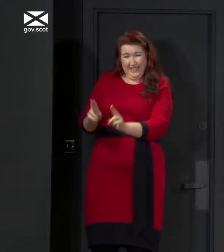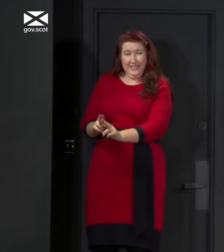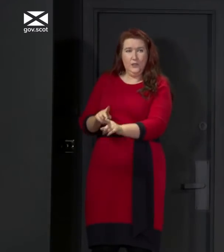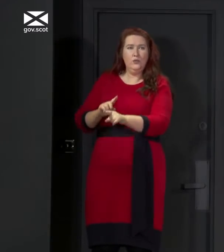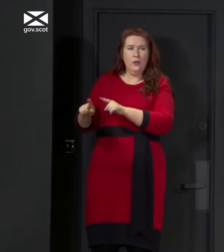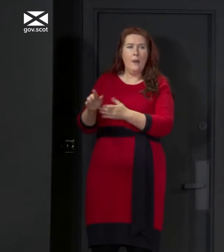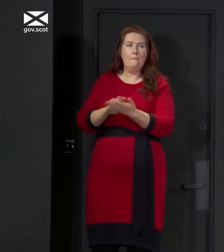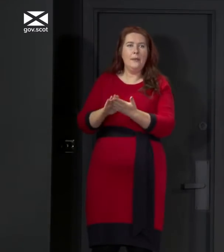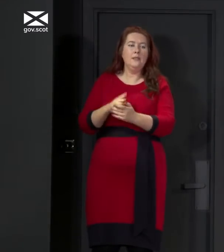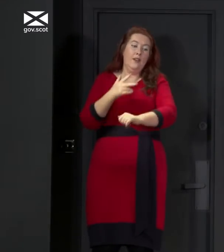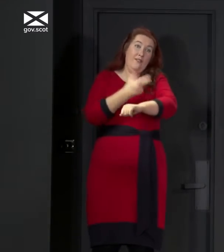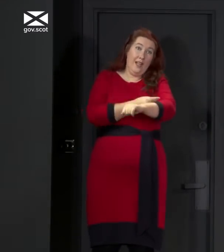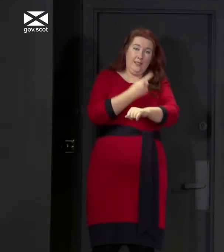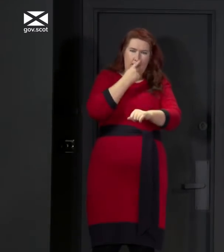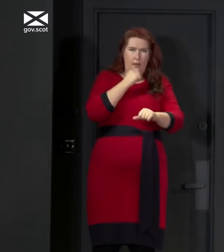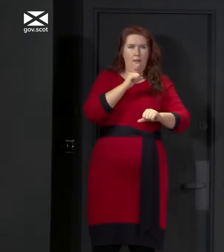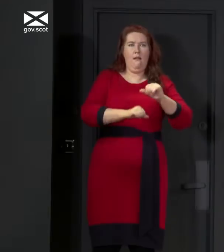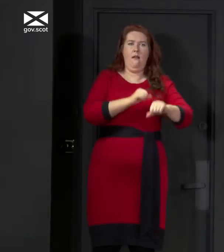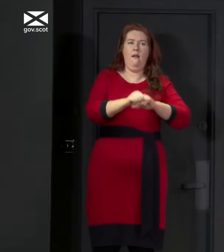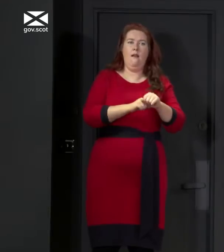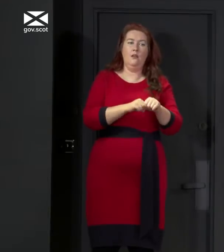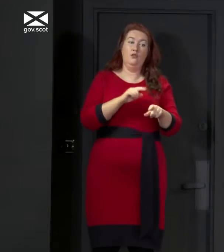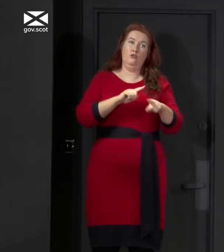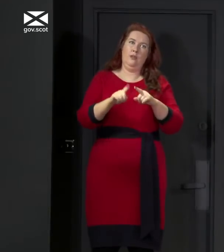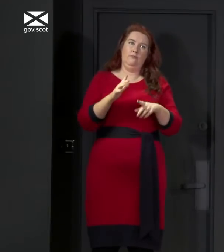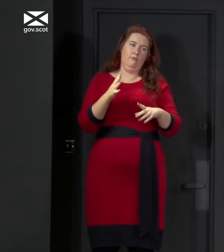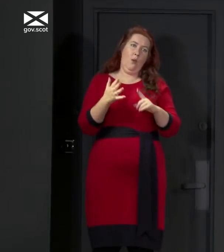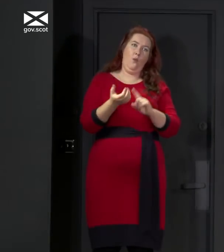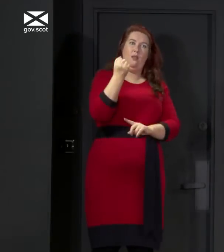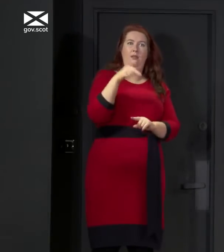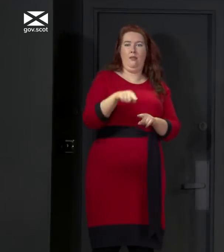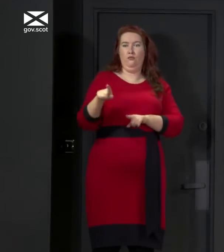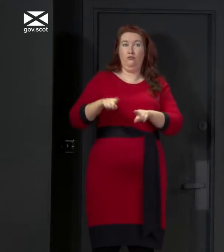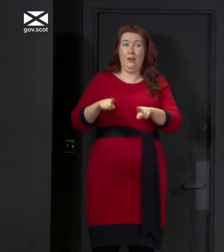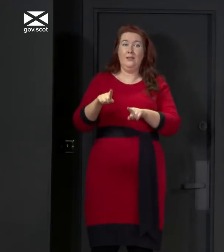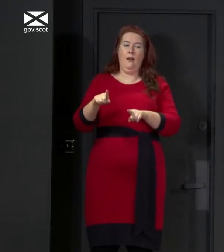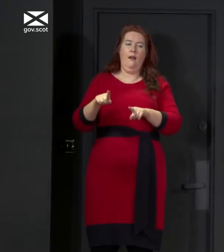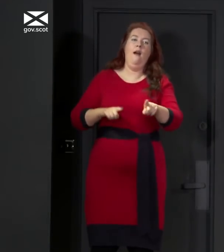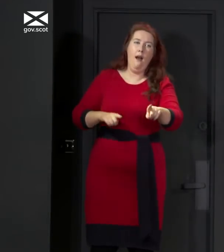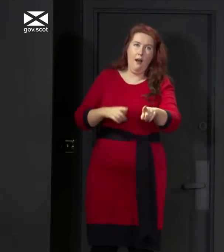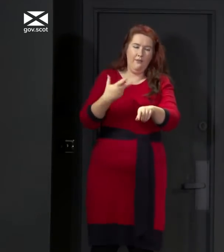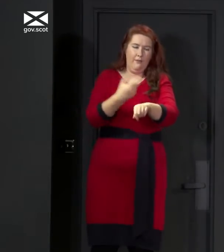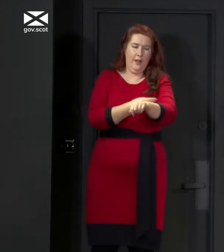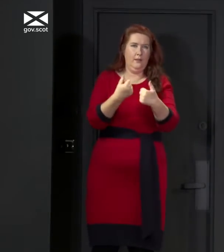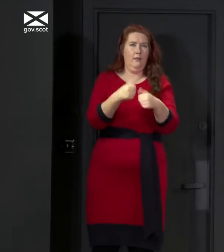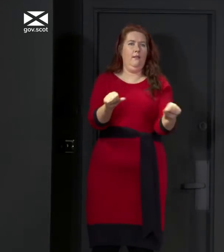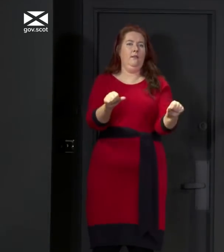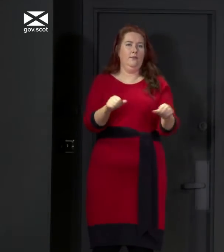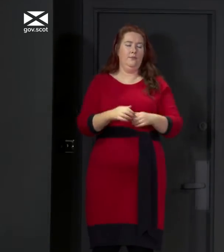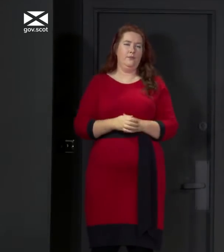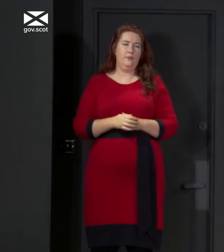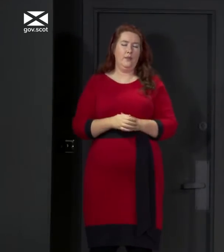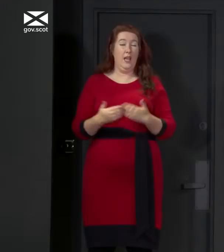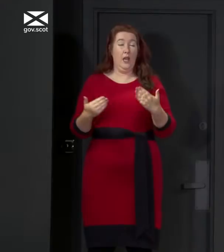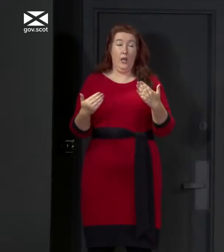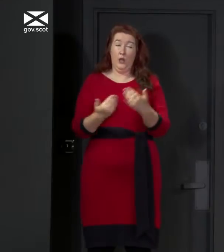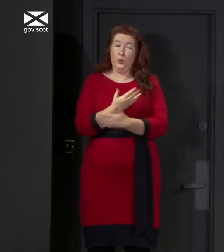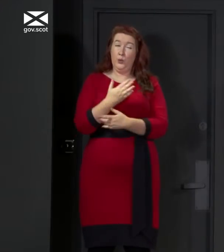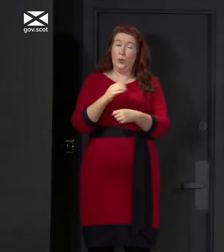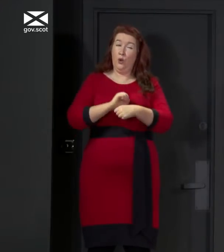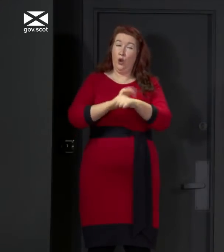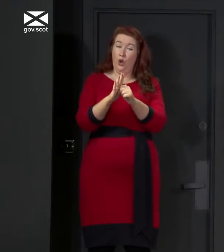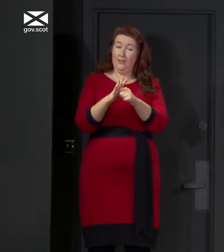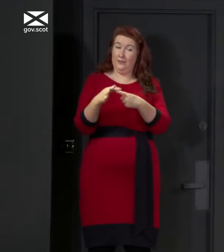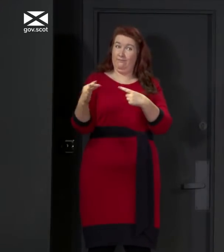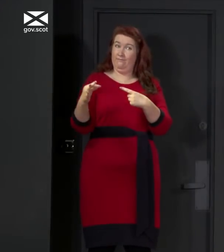ahead and ultimately be in a position where it wins the race. And the new variant, because it is easier to transmit